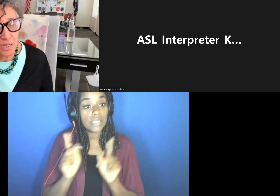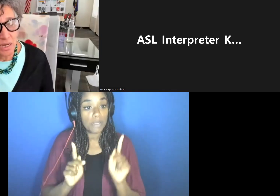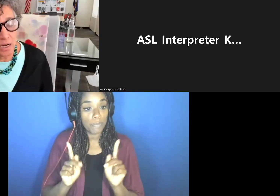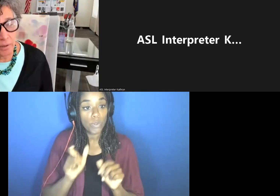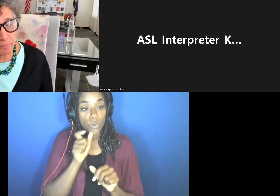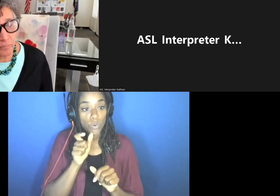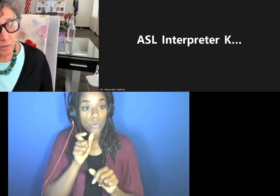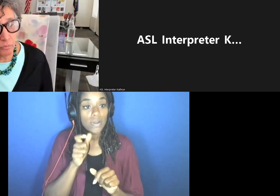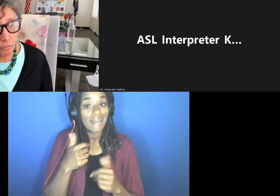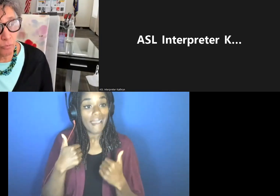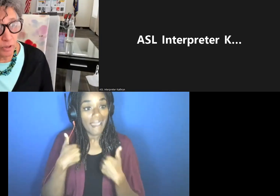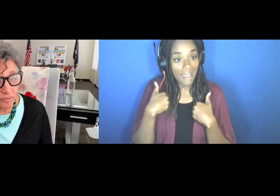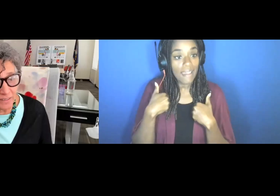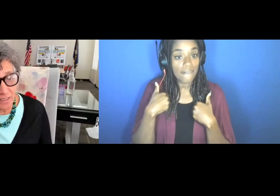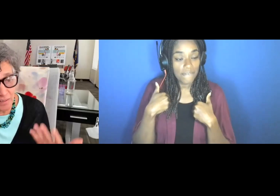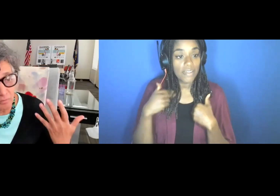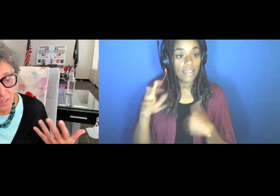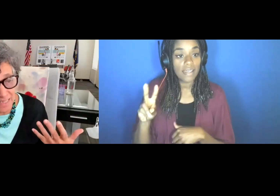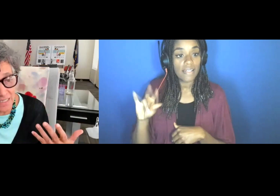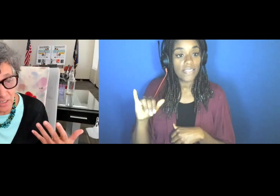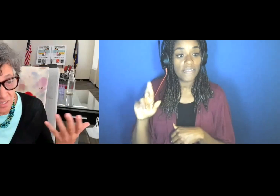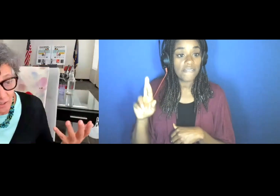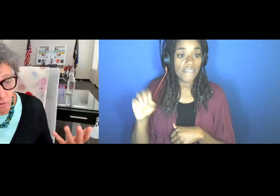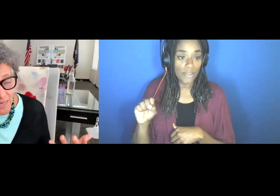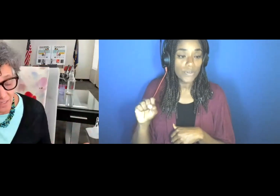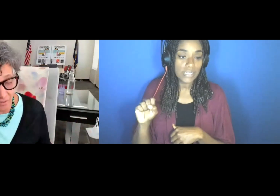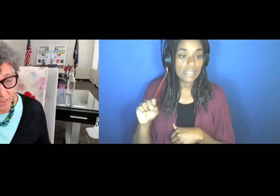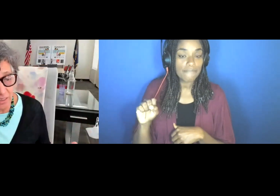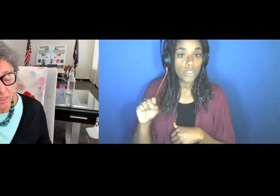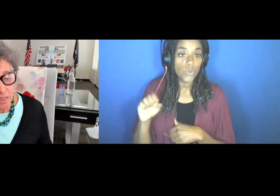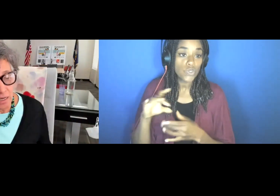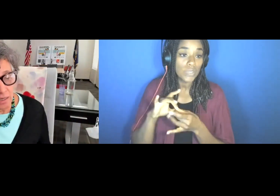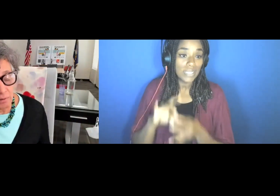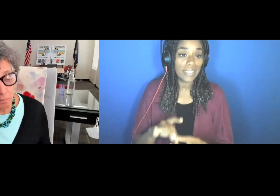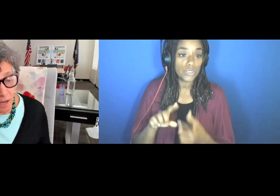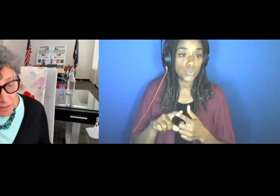virus were infected related to sexual activity.